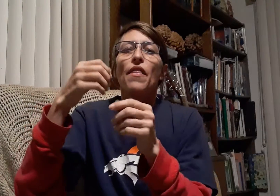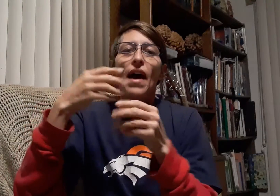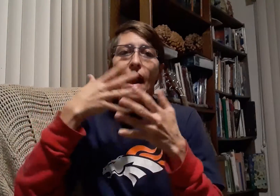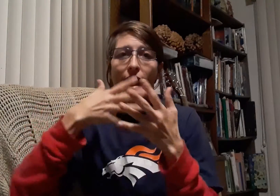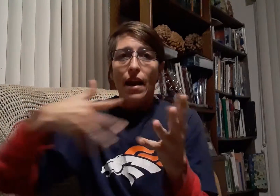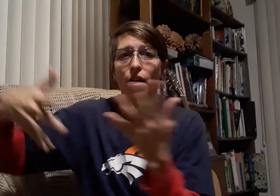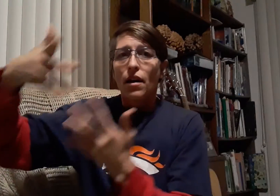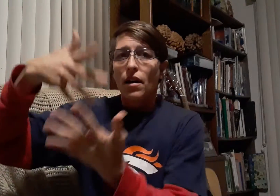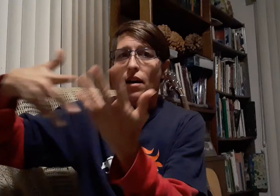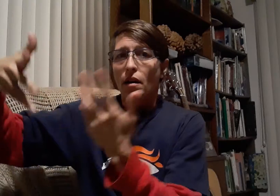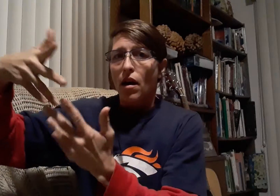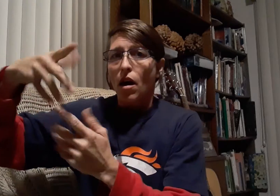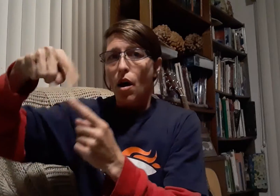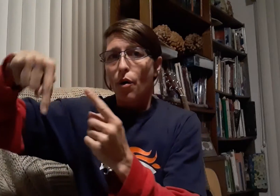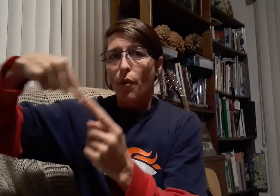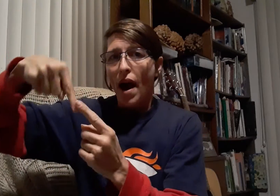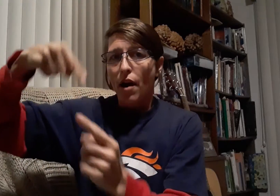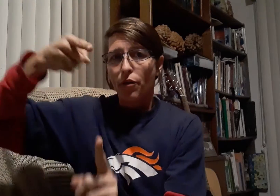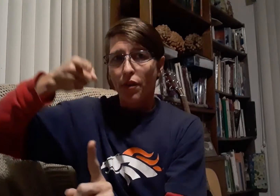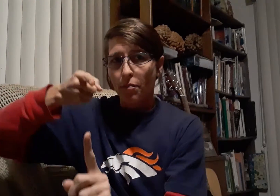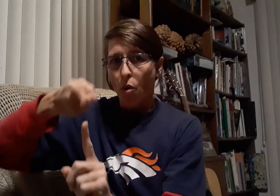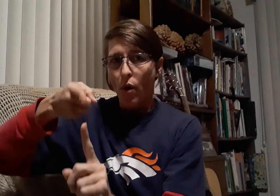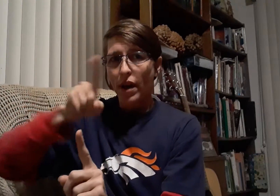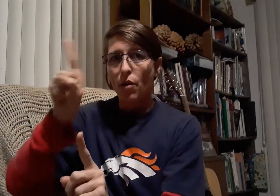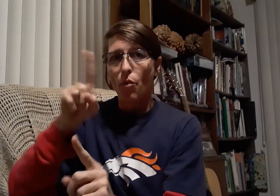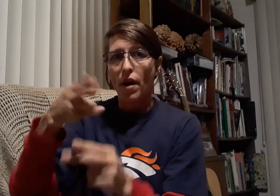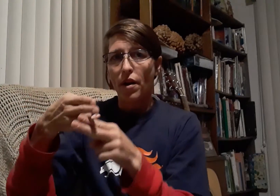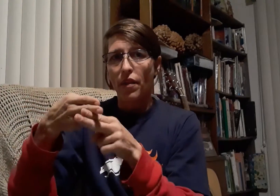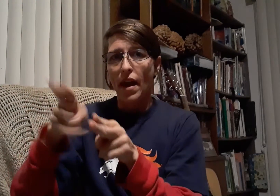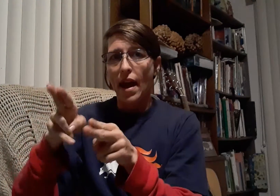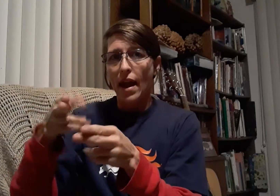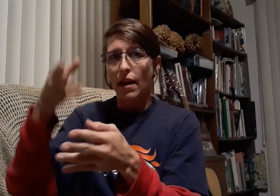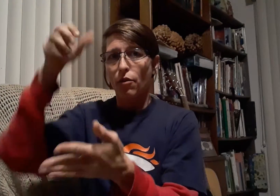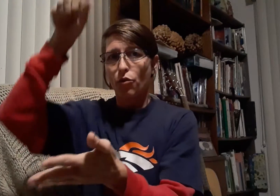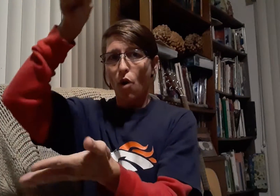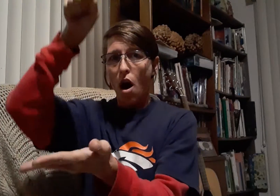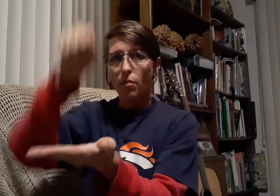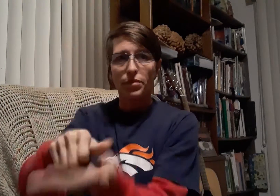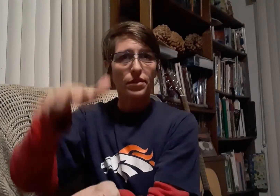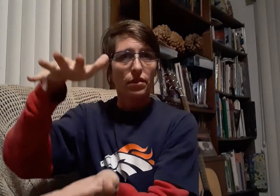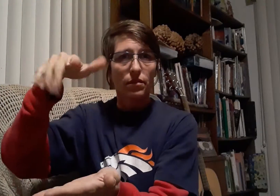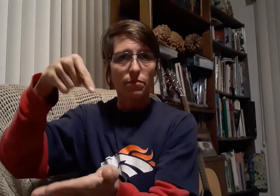The air around the point where the egg drops,